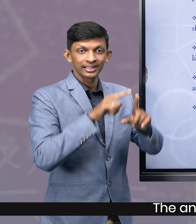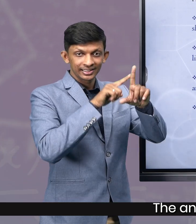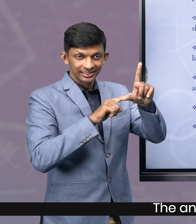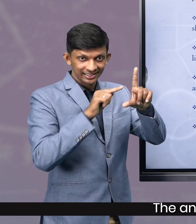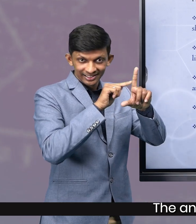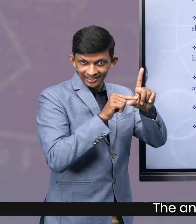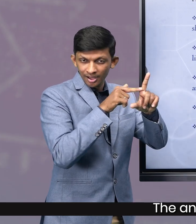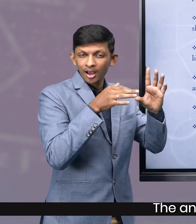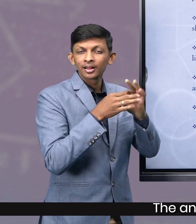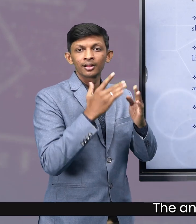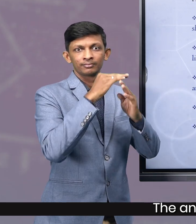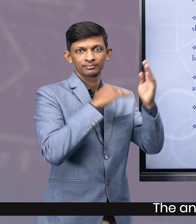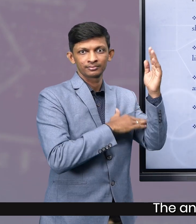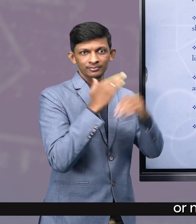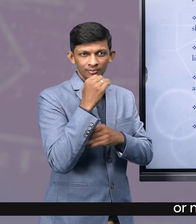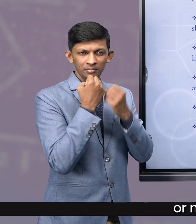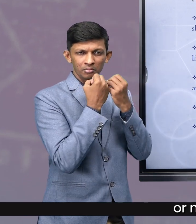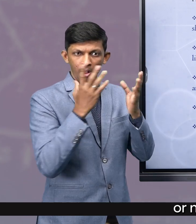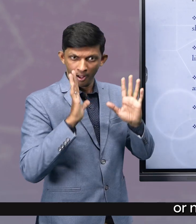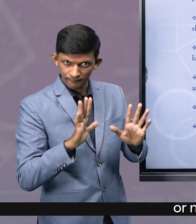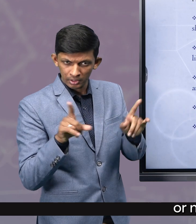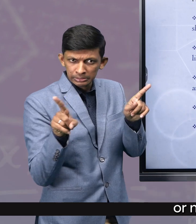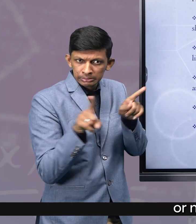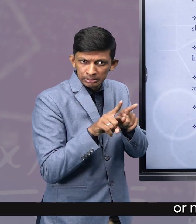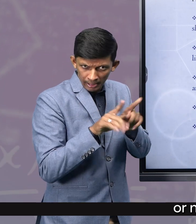The angles in the polygon may or may not be the same.